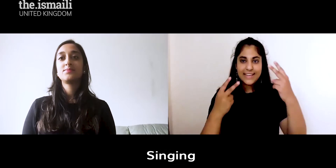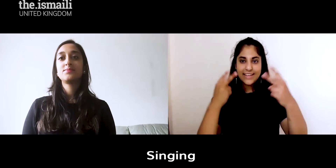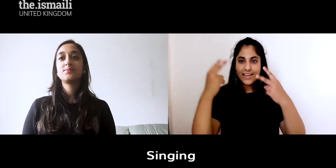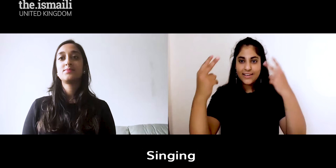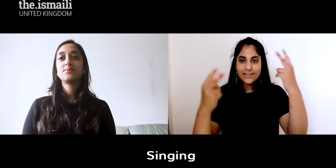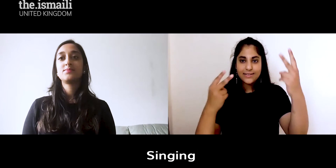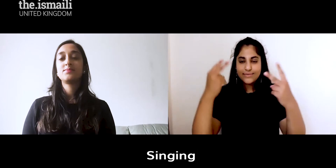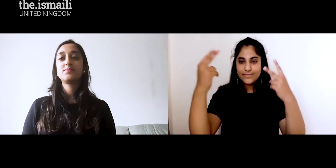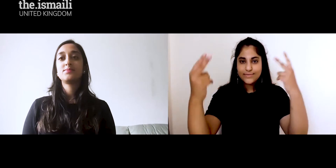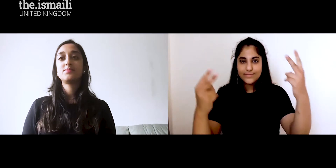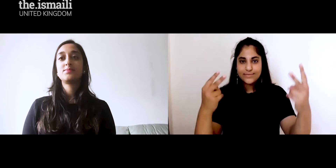Singing.